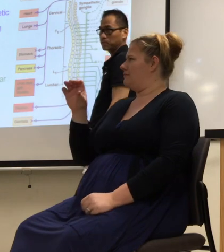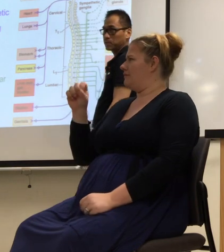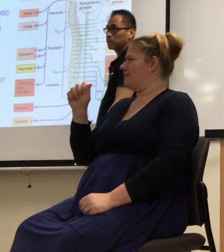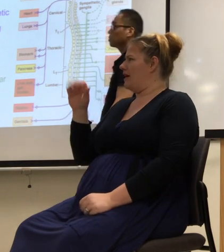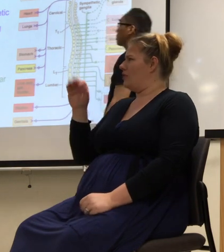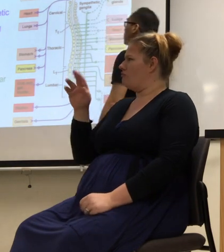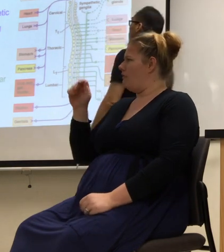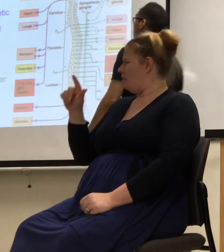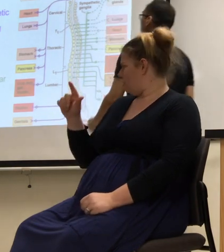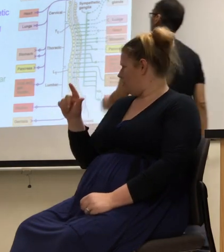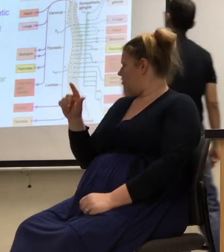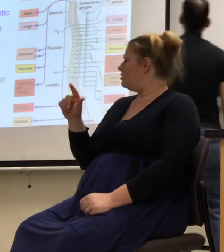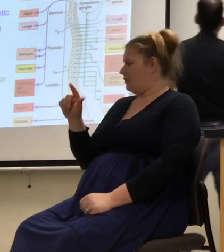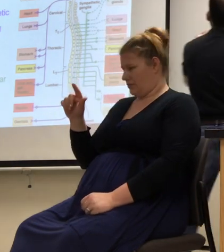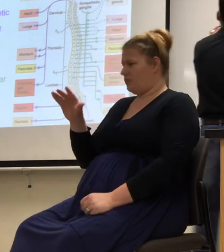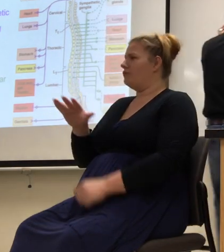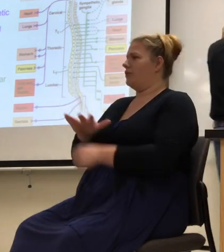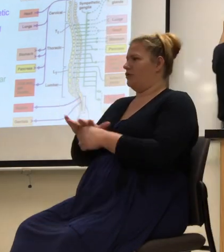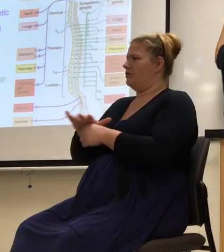used.